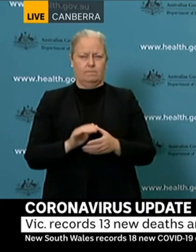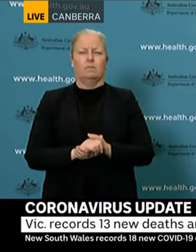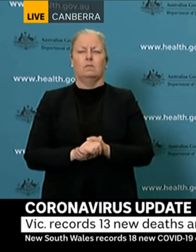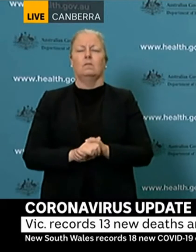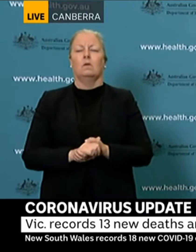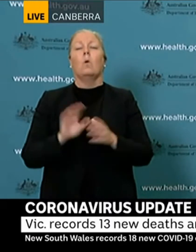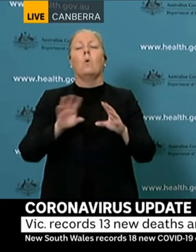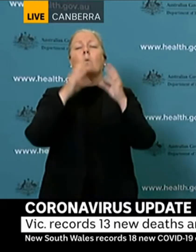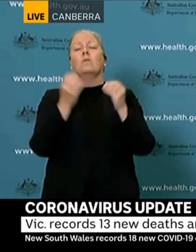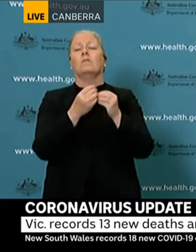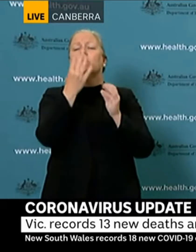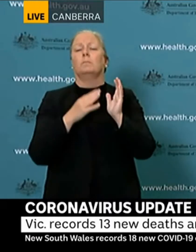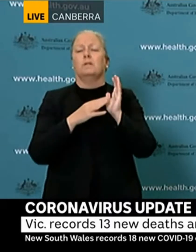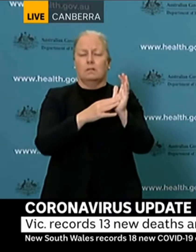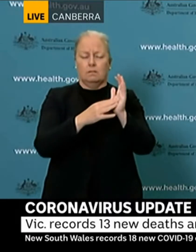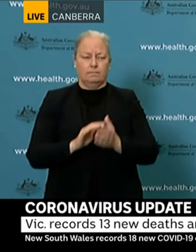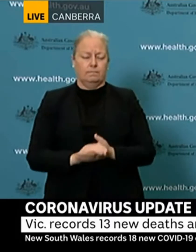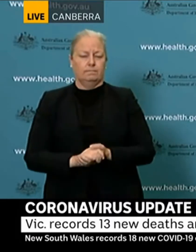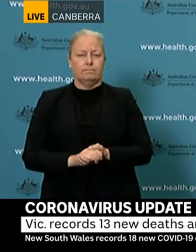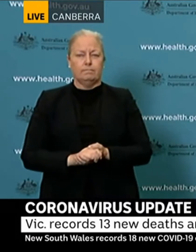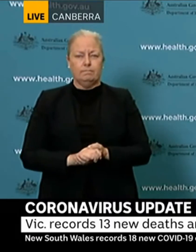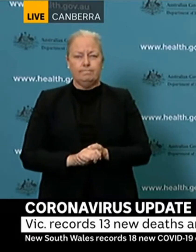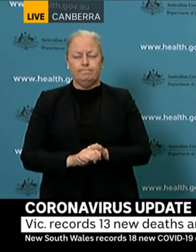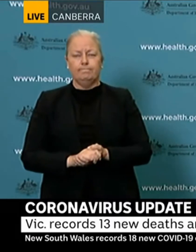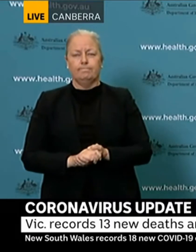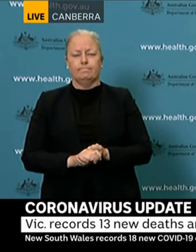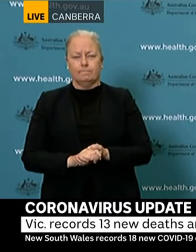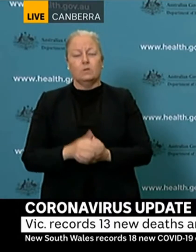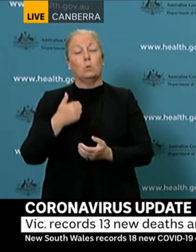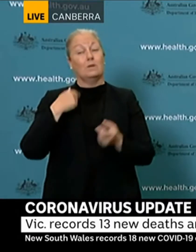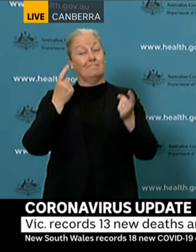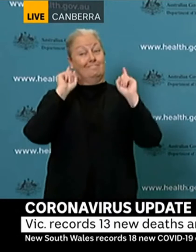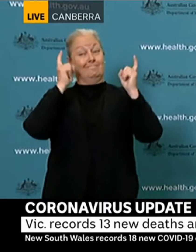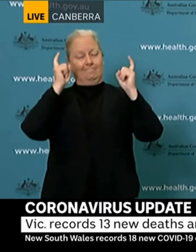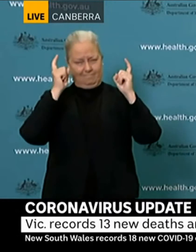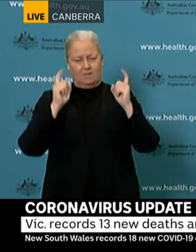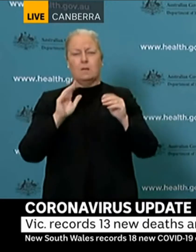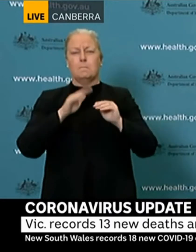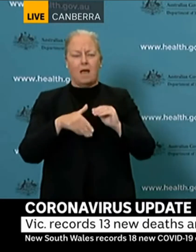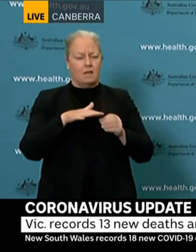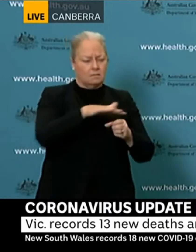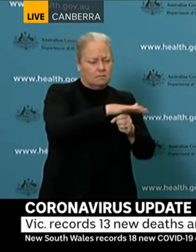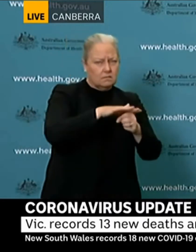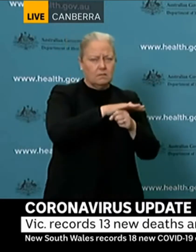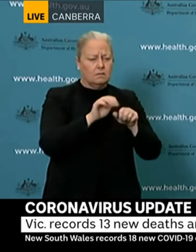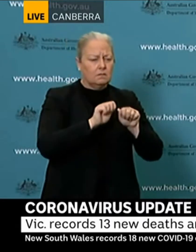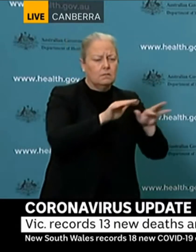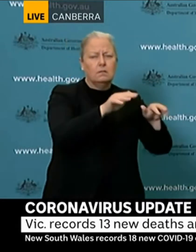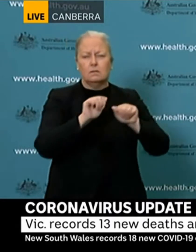Our major concern, of course, continues to be the ongoing community transmission and the community outbreak in